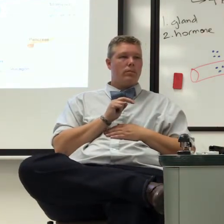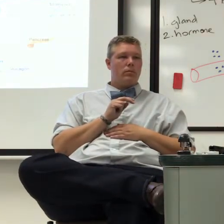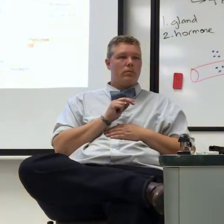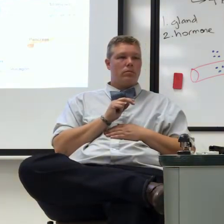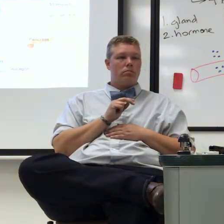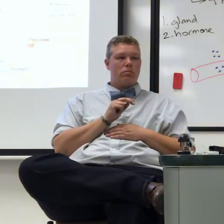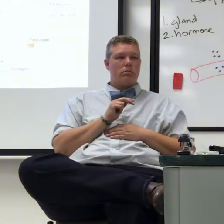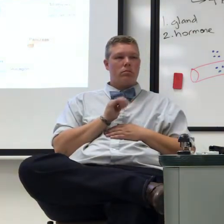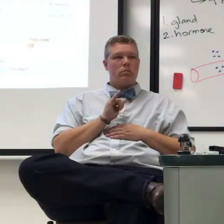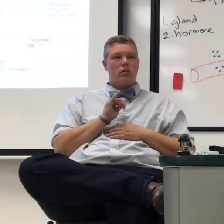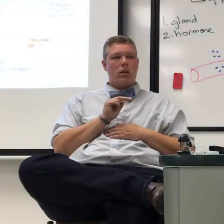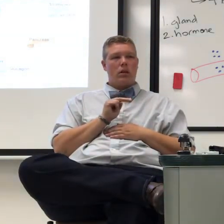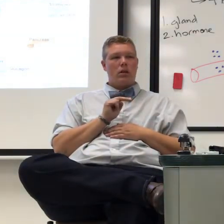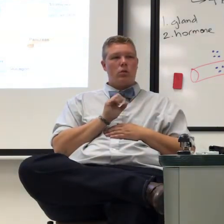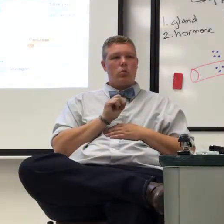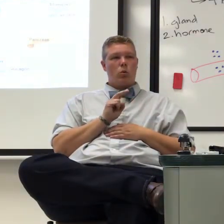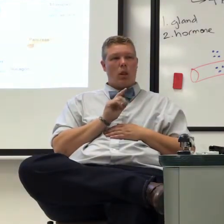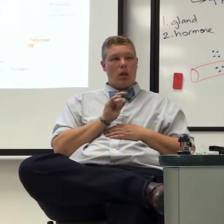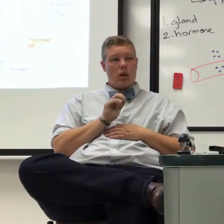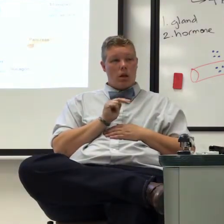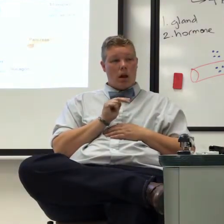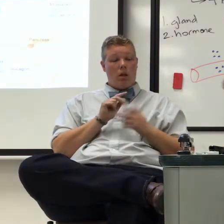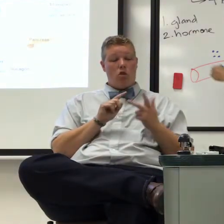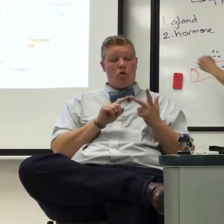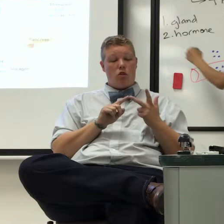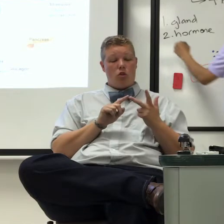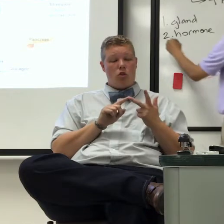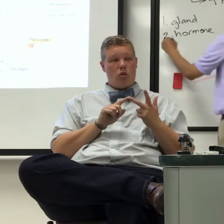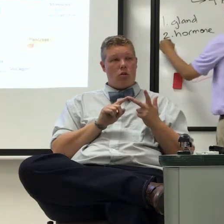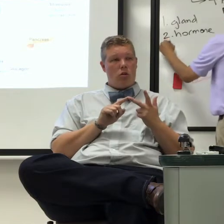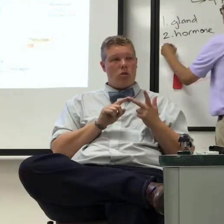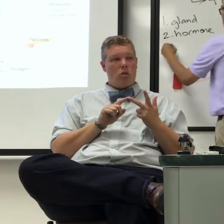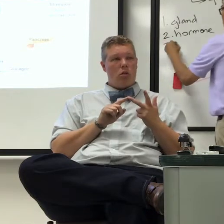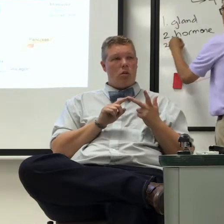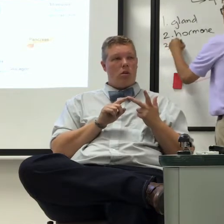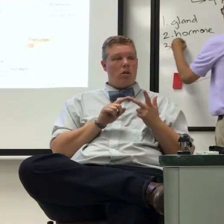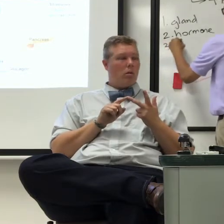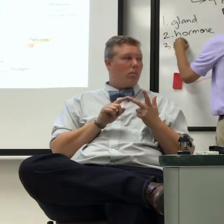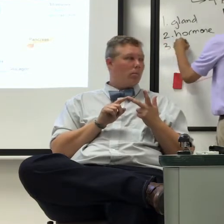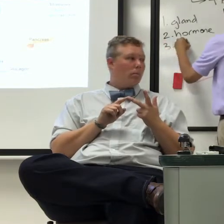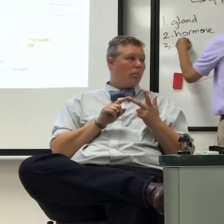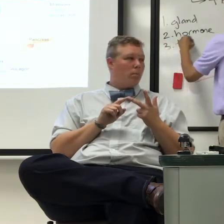Insulin, okay, check. And thirdly, target organ.